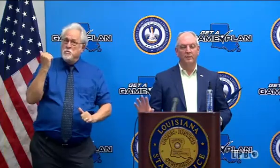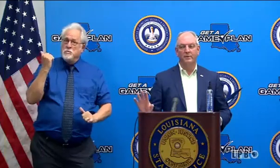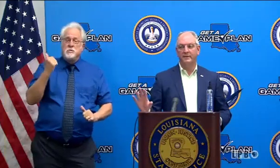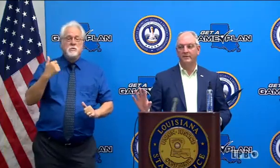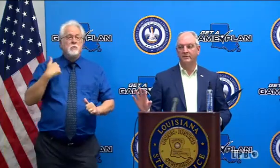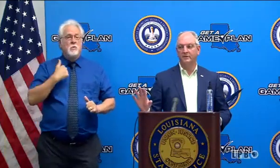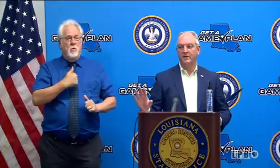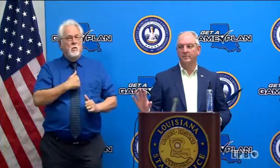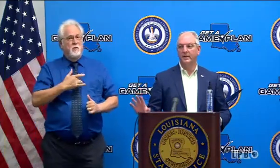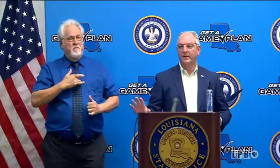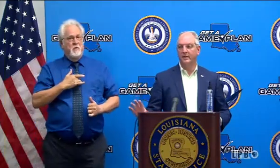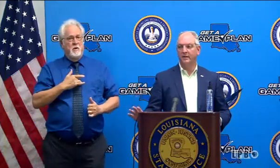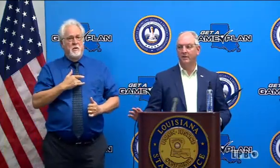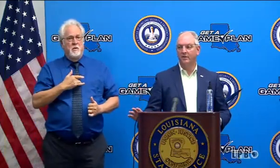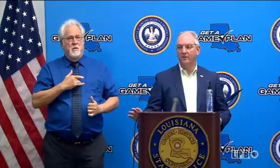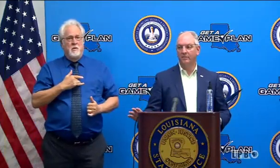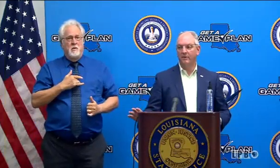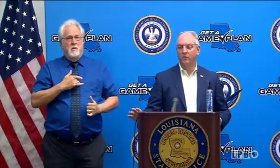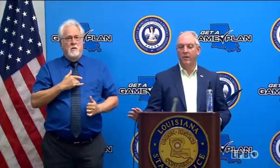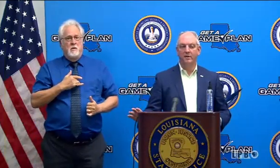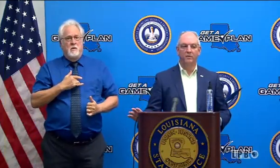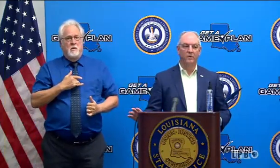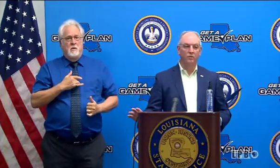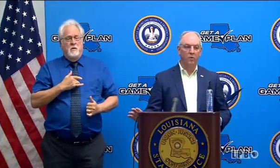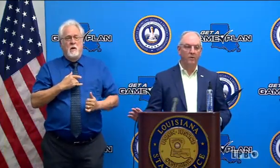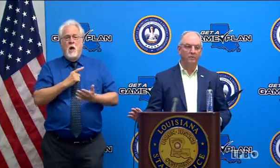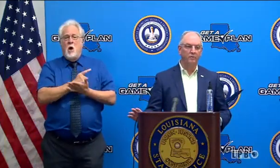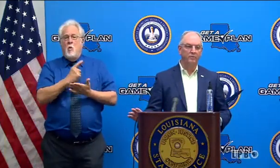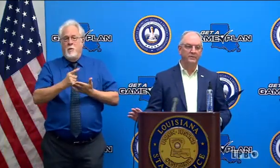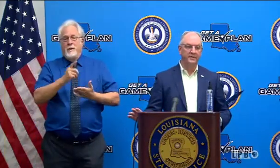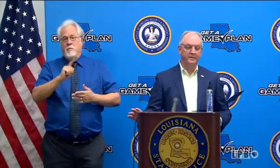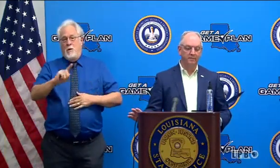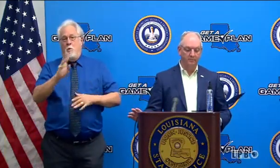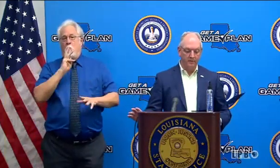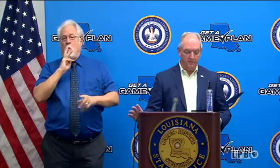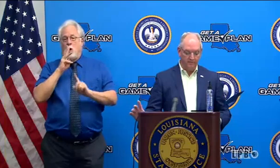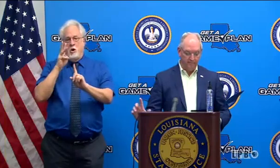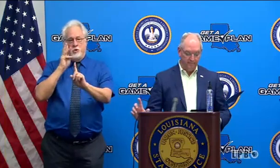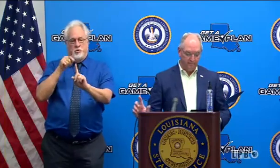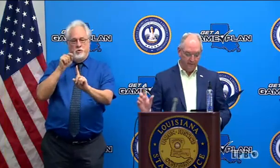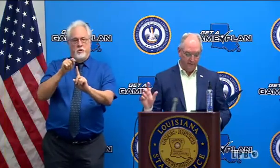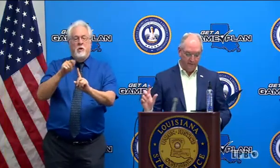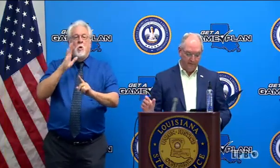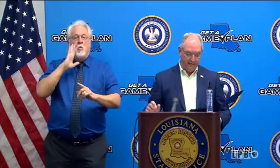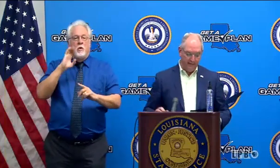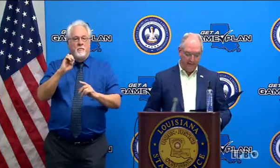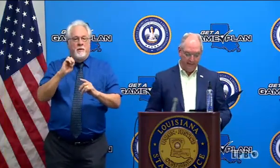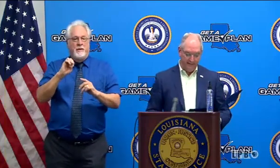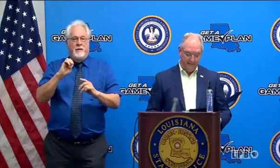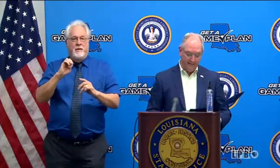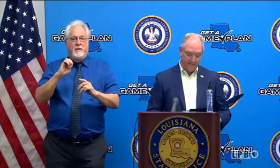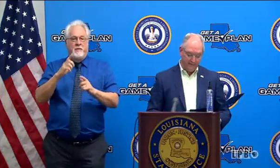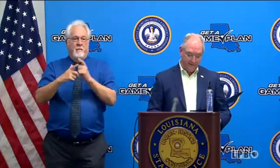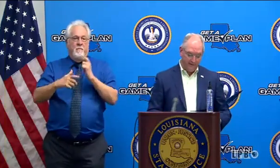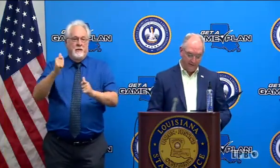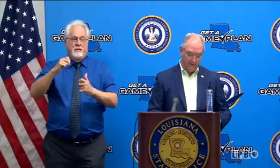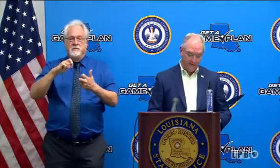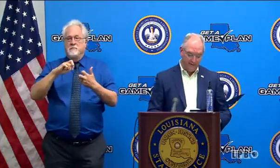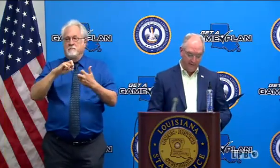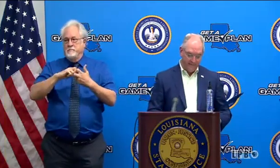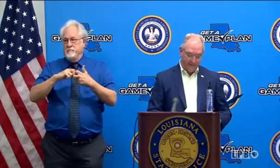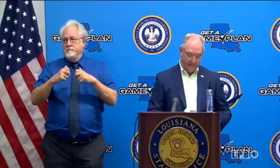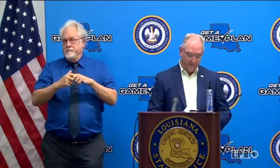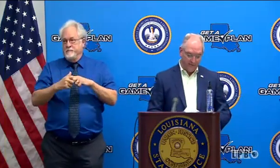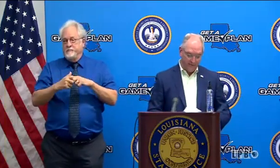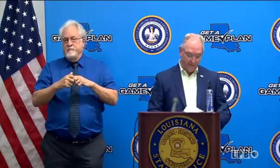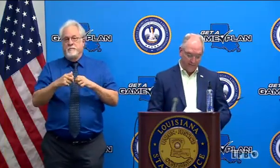We really believe this is going to be a week where water will present the most immediate and